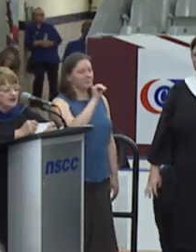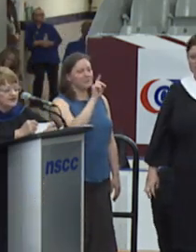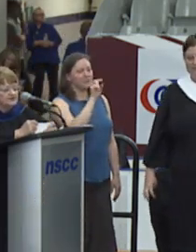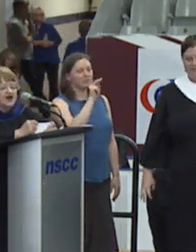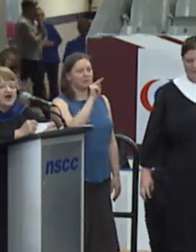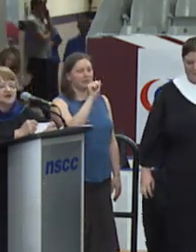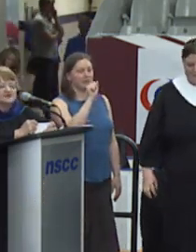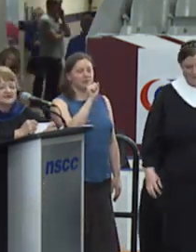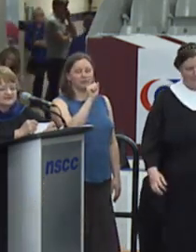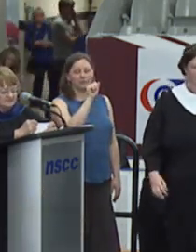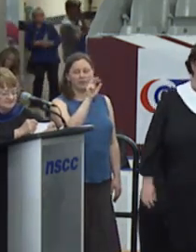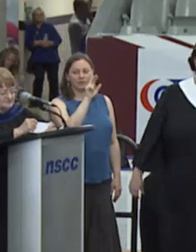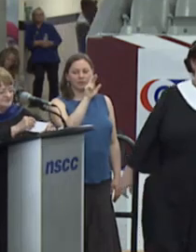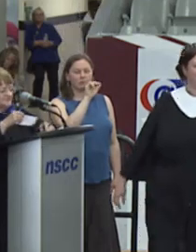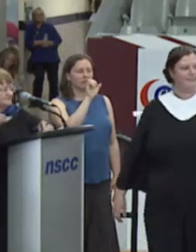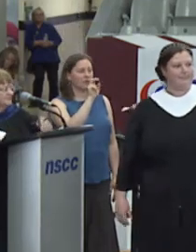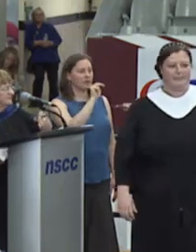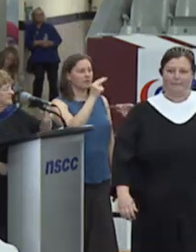Madonna Ryan Harding.